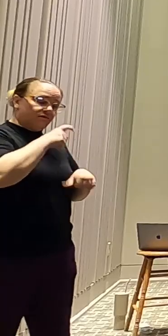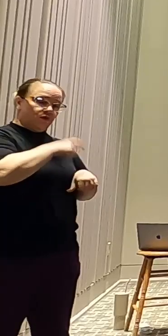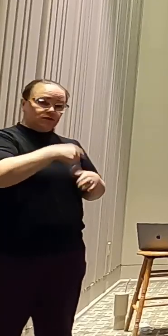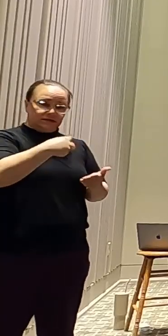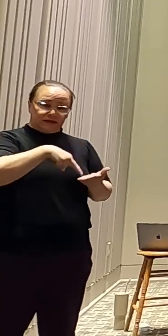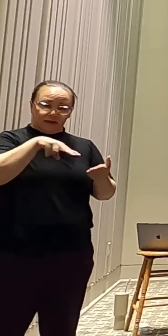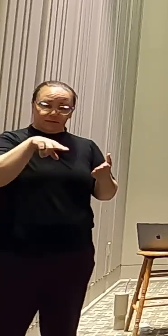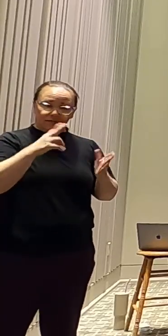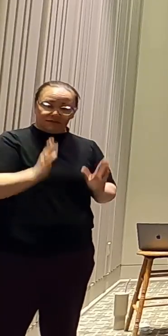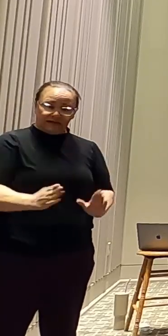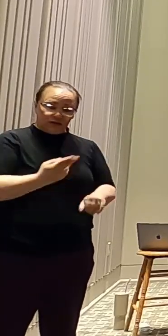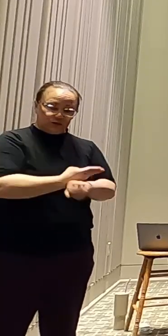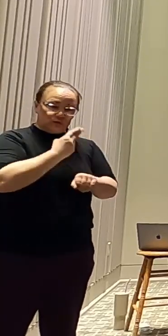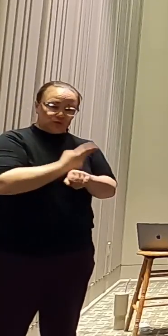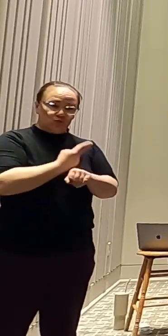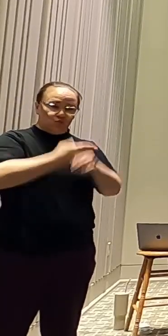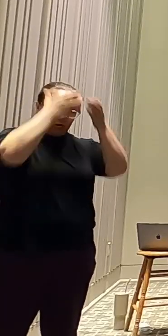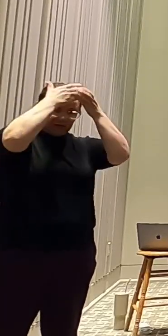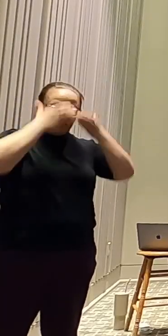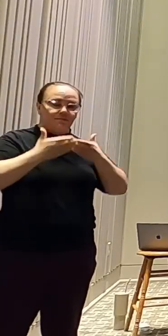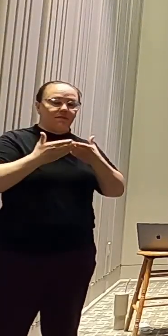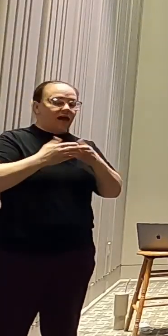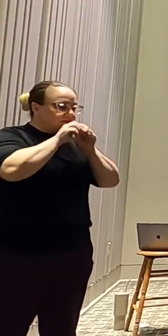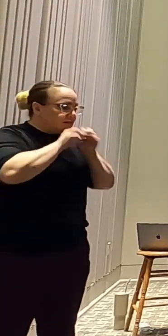bringing life into the spirit.